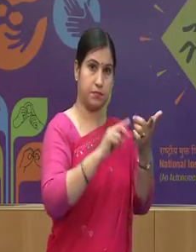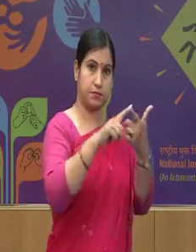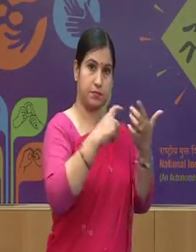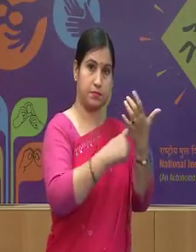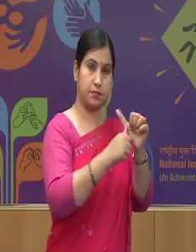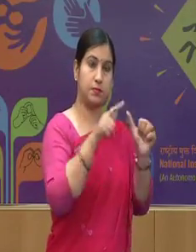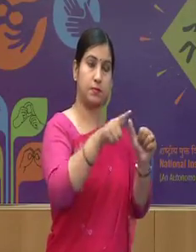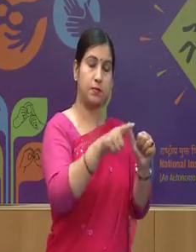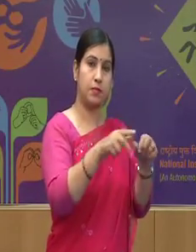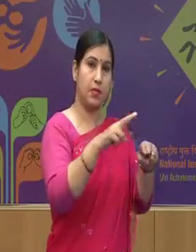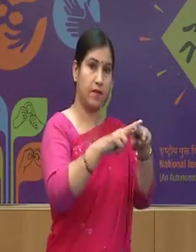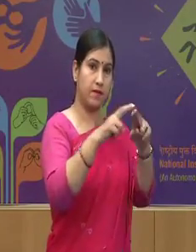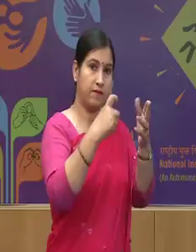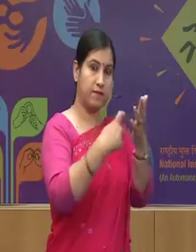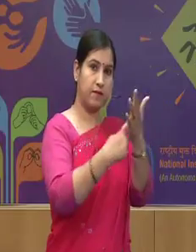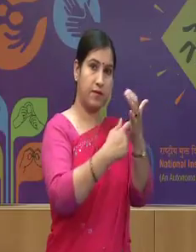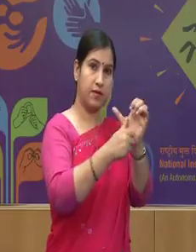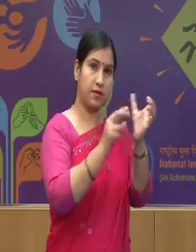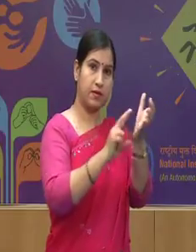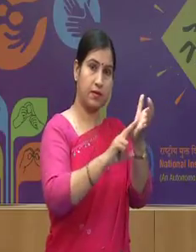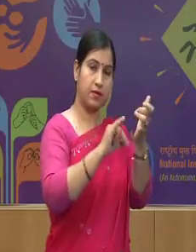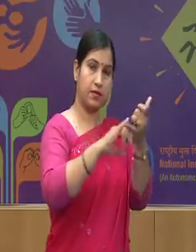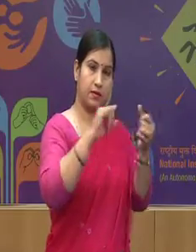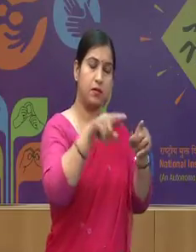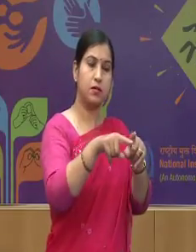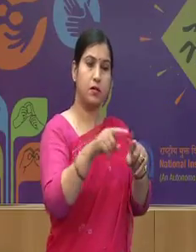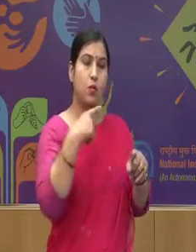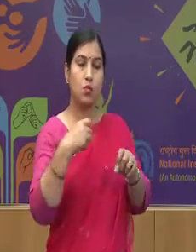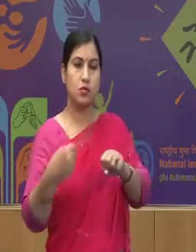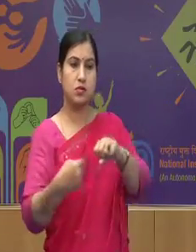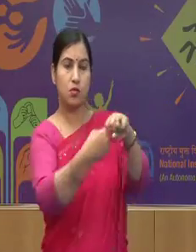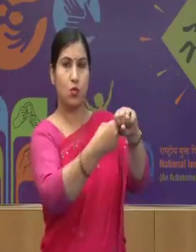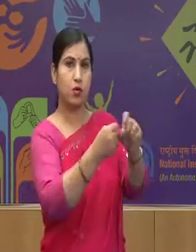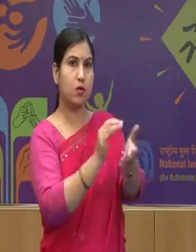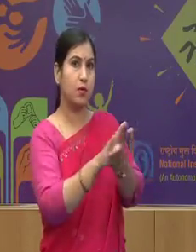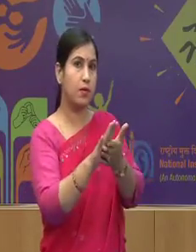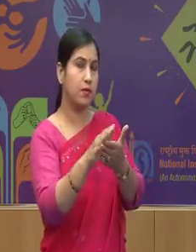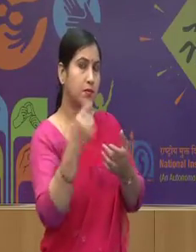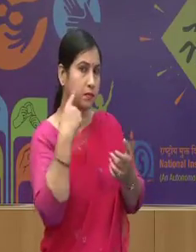it was Hitler who supplied weapons to throw away the democratic government.